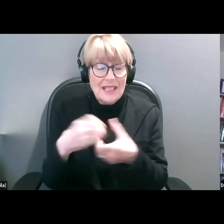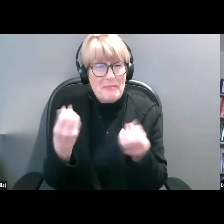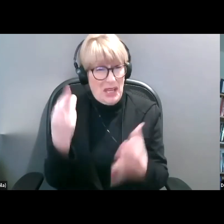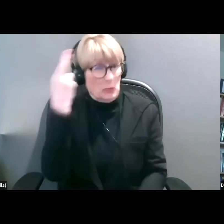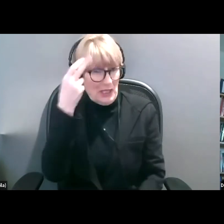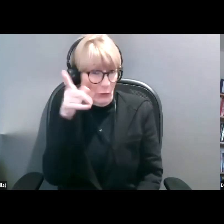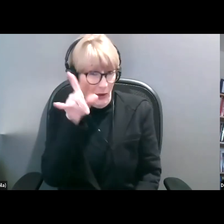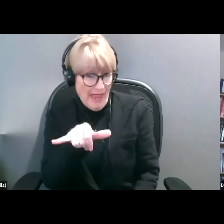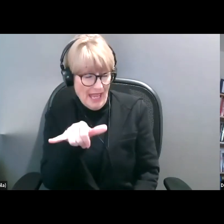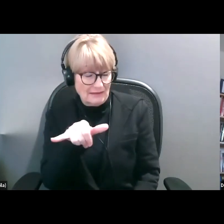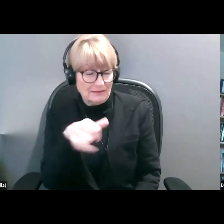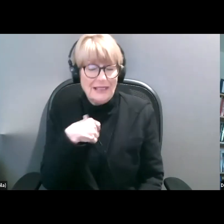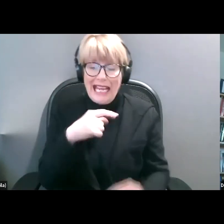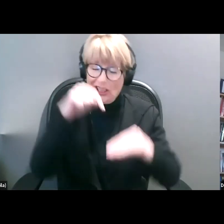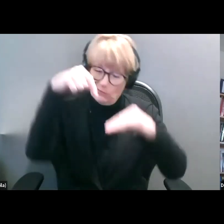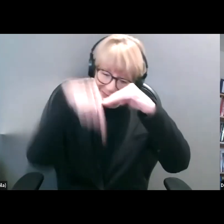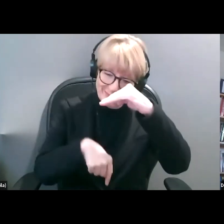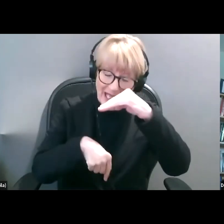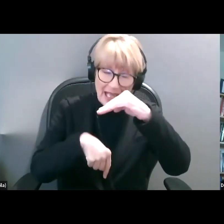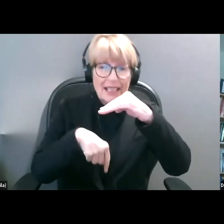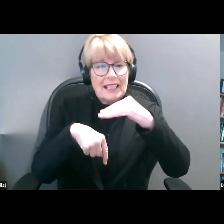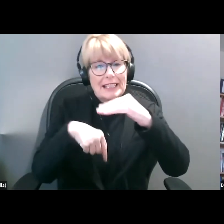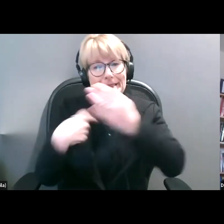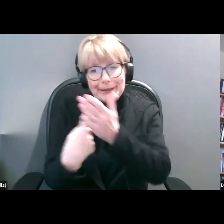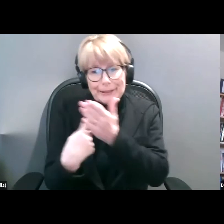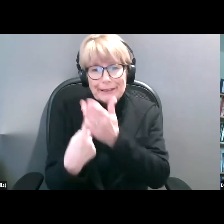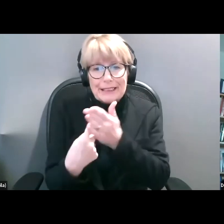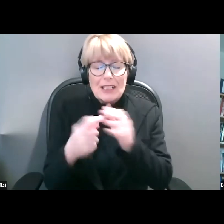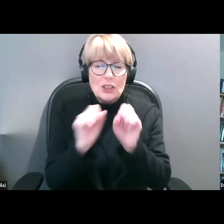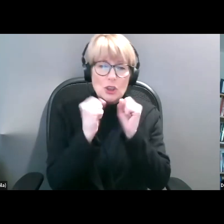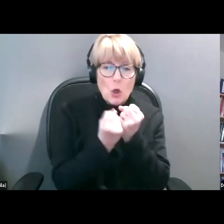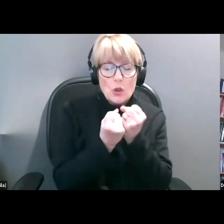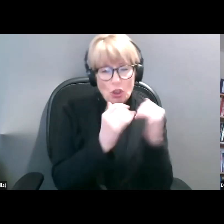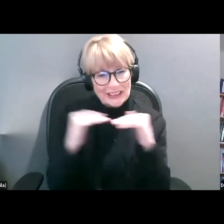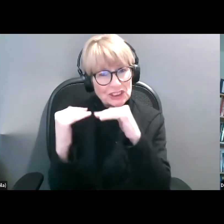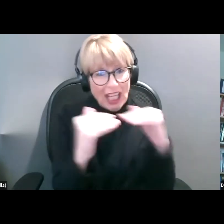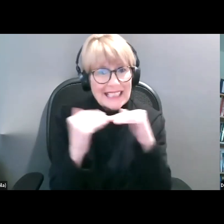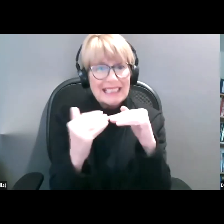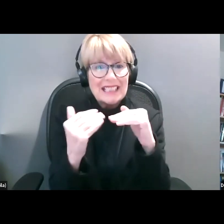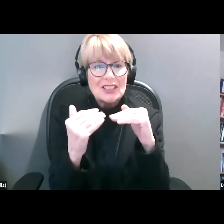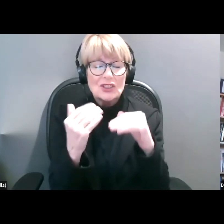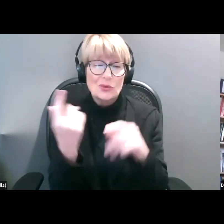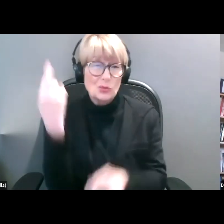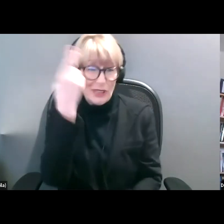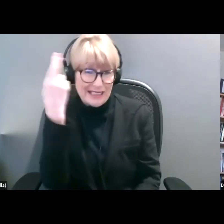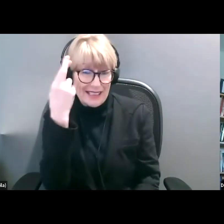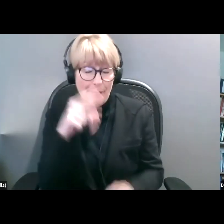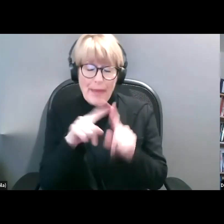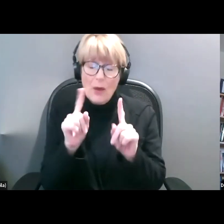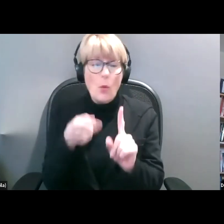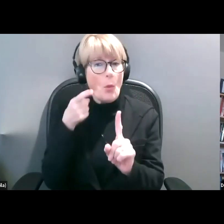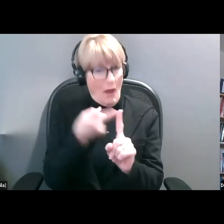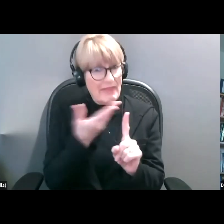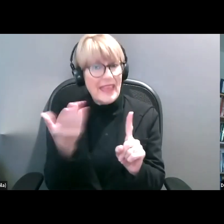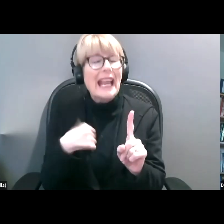this. And I could dive into a lot of the social justice reasons. But one of the things I